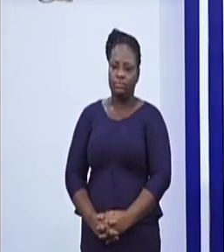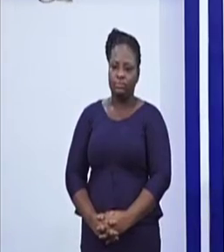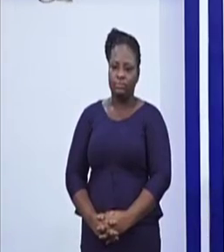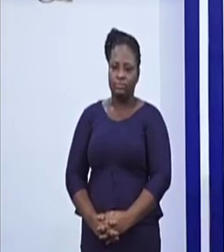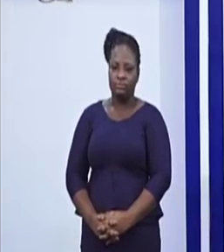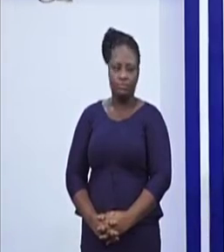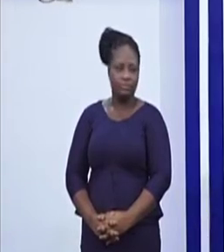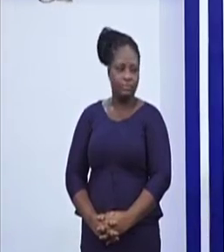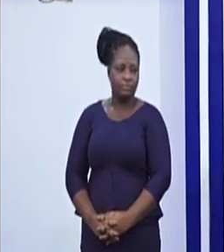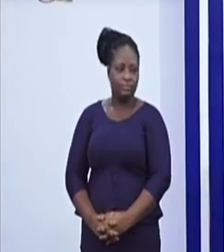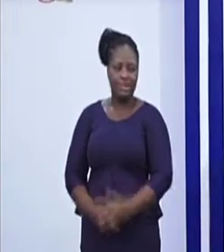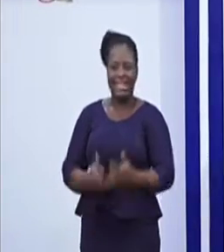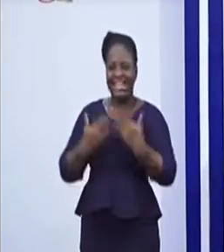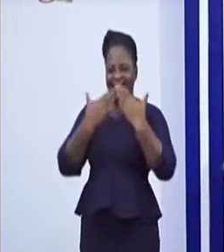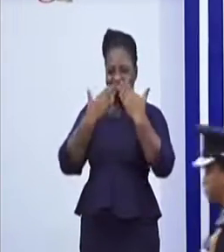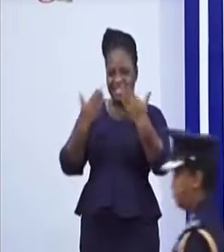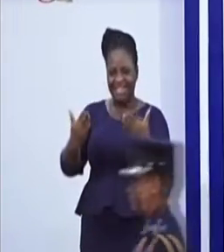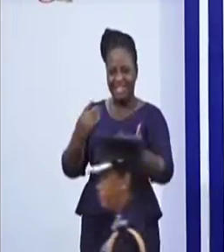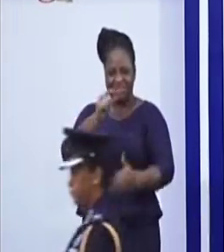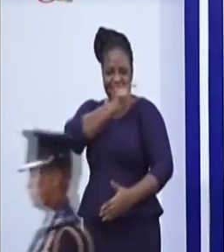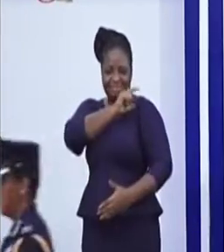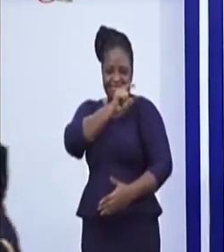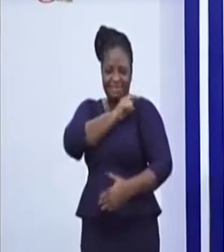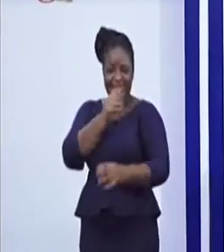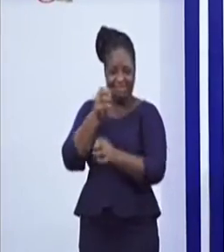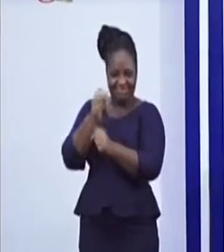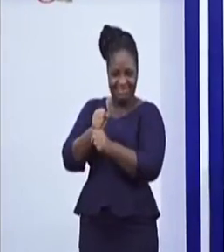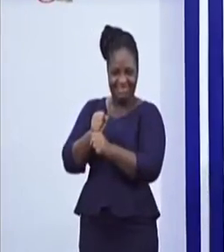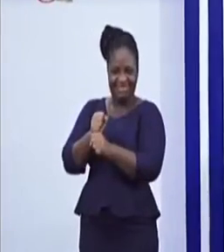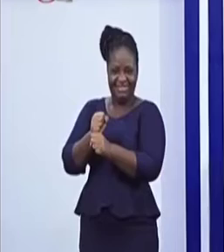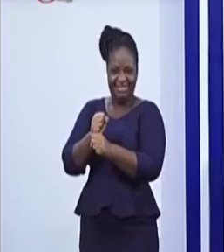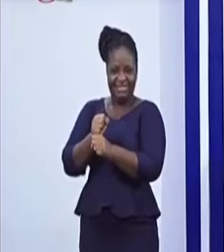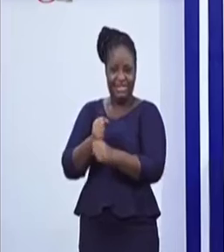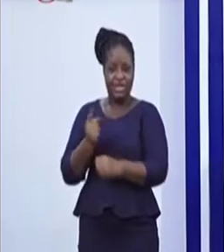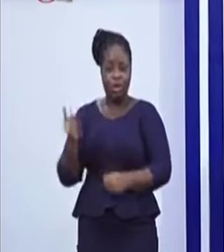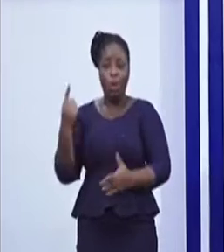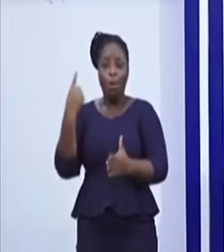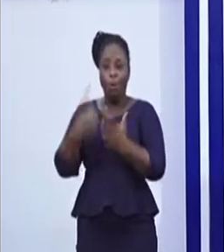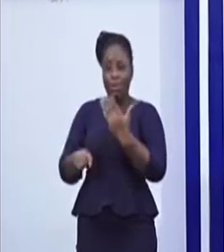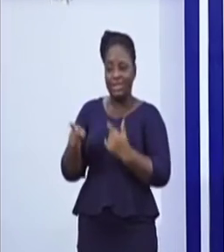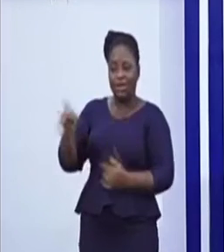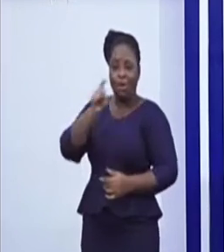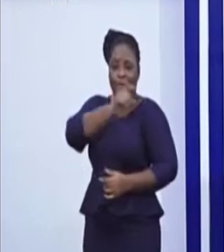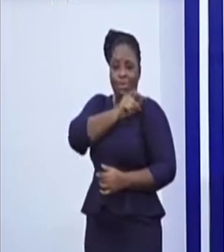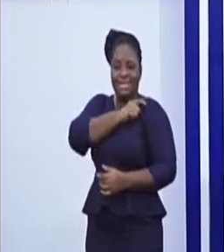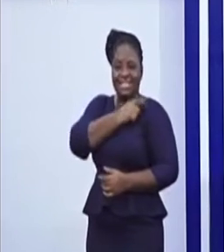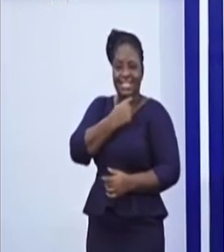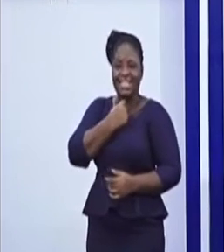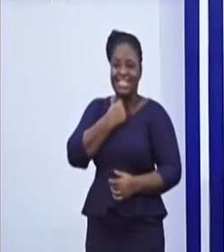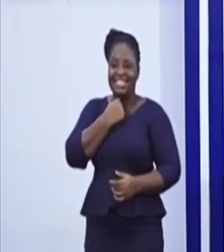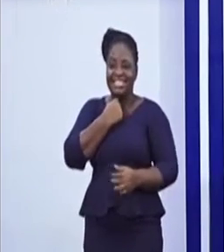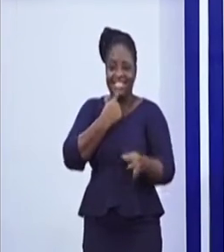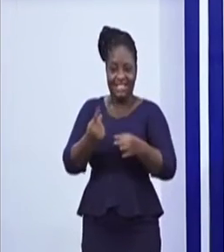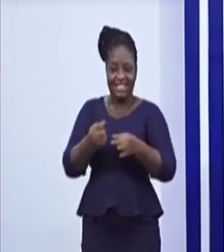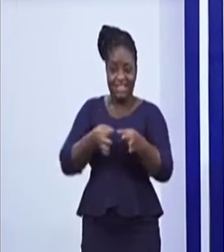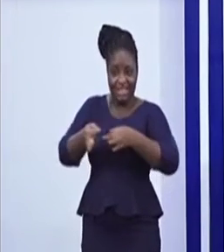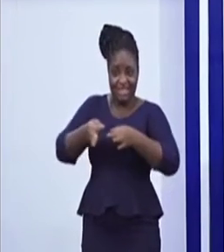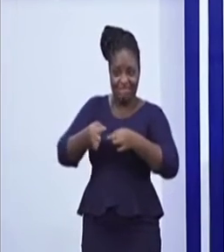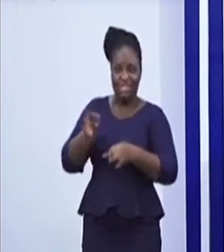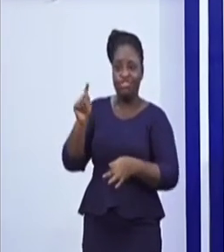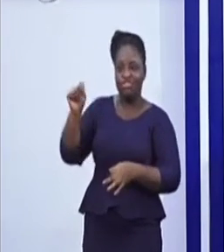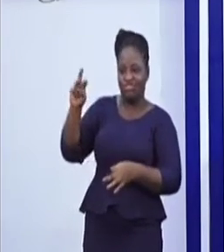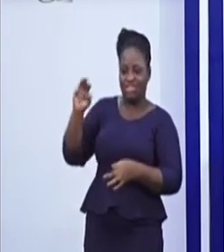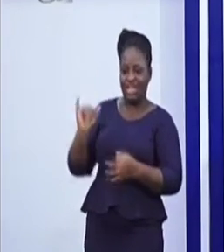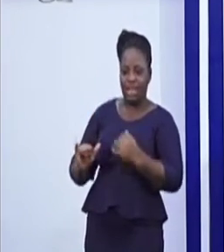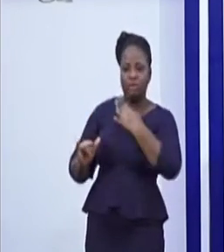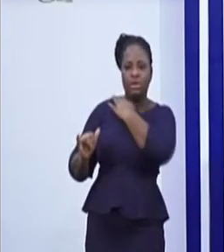ACP, thank you for that very quick brief. Their police lawyer Oba Penino any ebedi hun komoni say